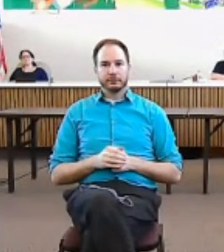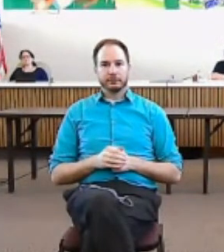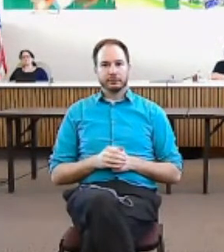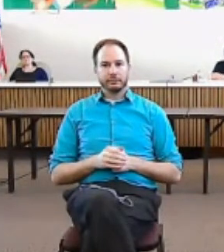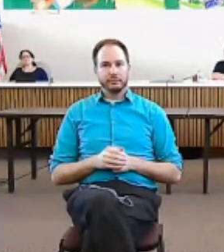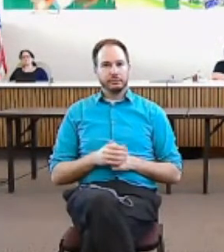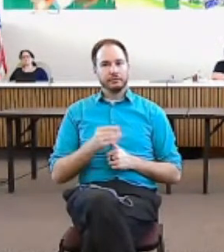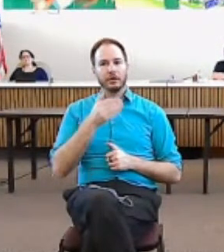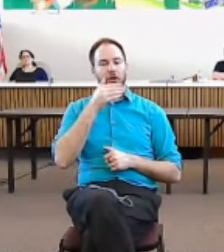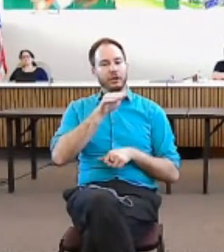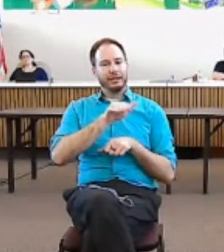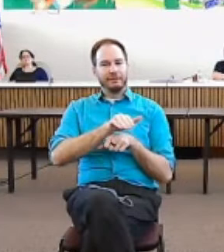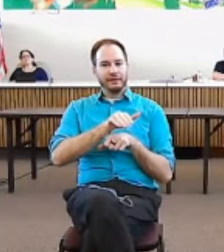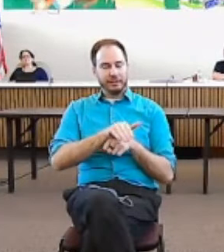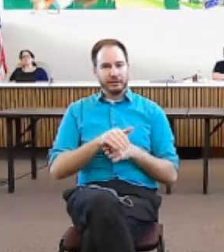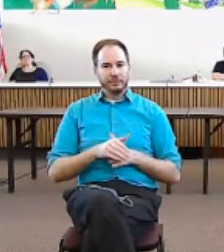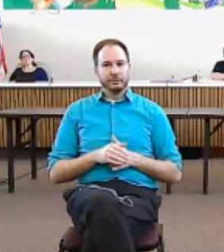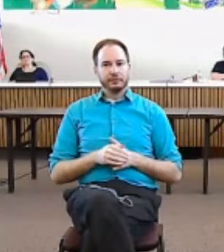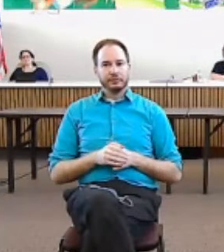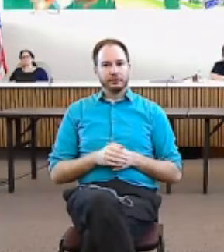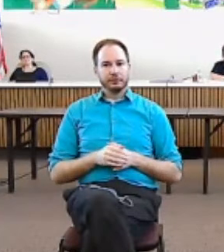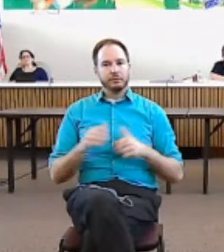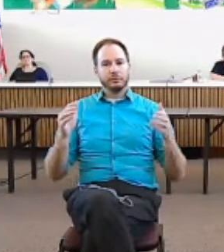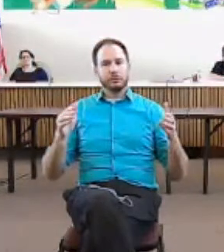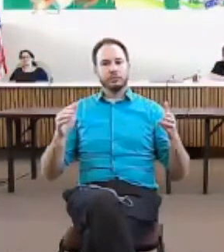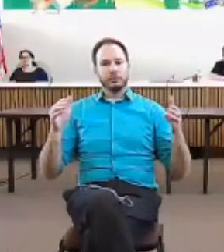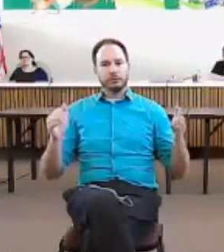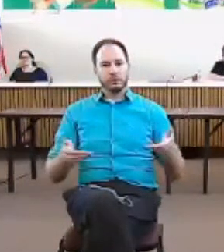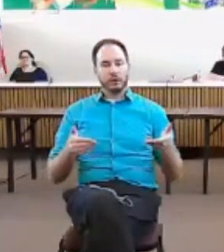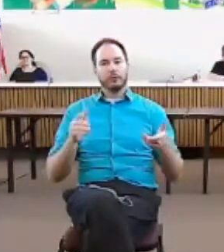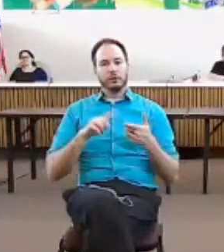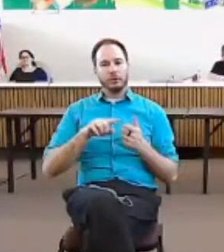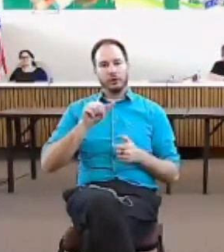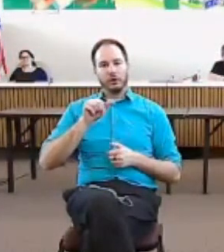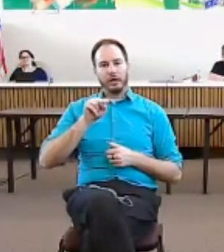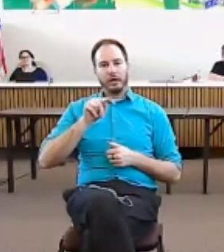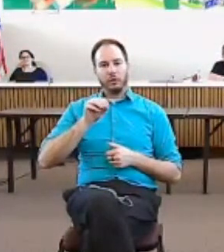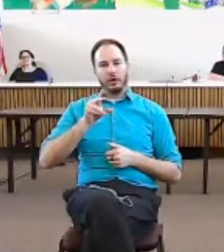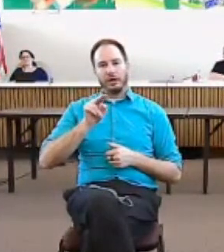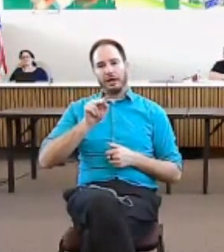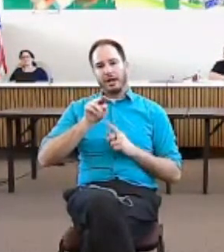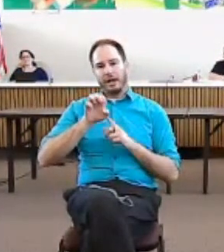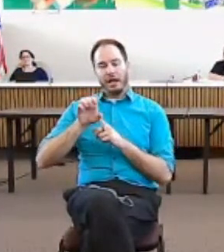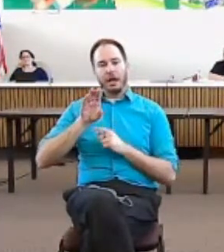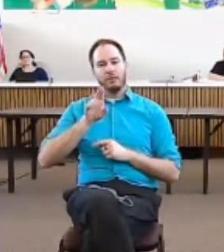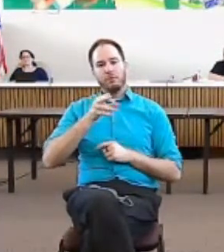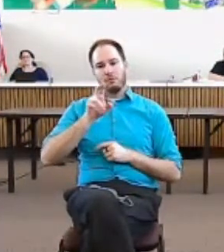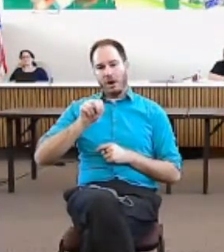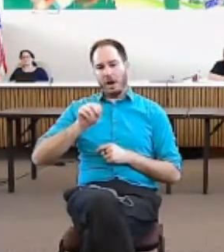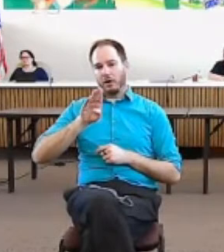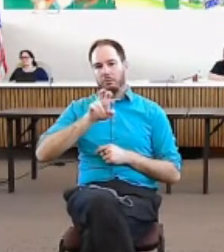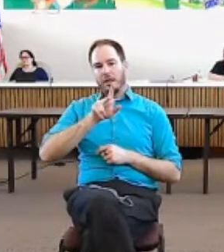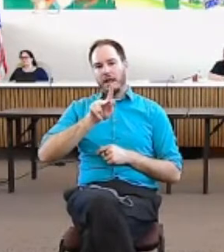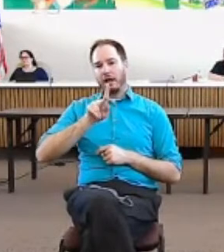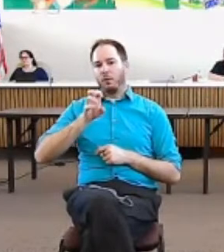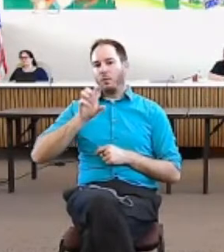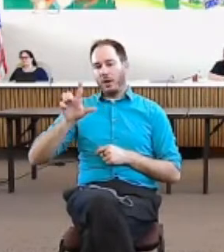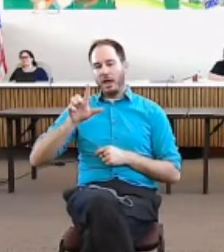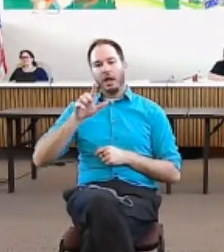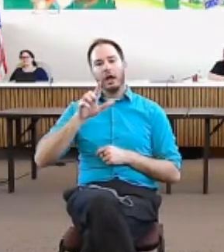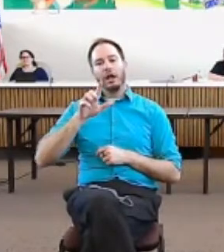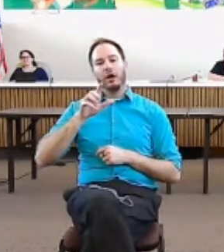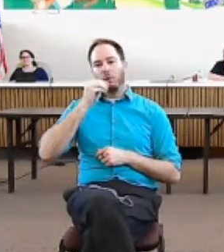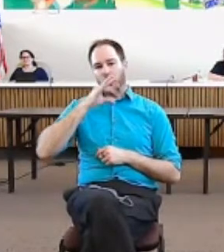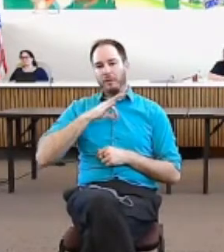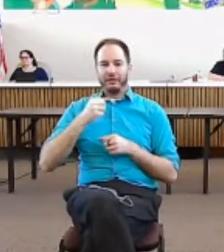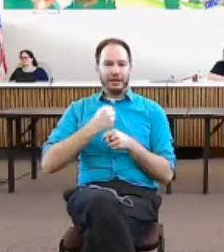And good evening. And welcome to the Antoinette Brown Blackwell Society Woman of the Year